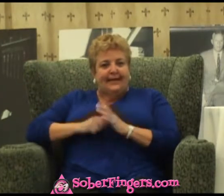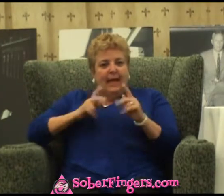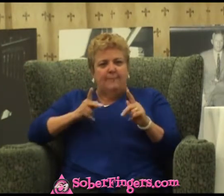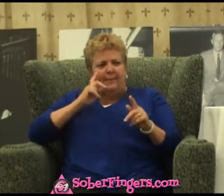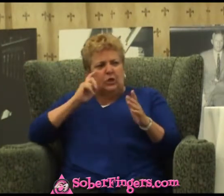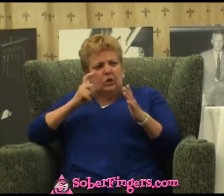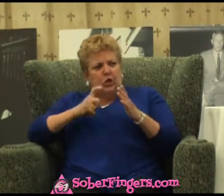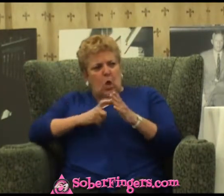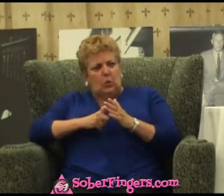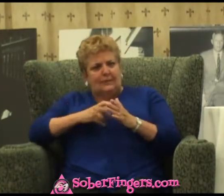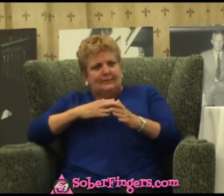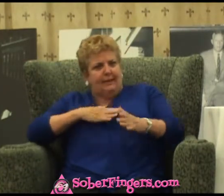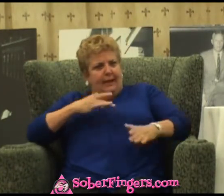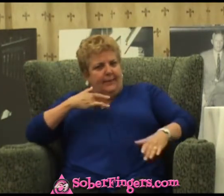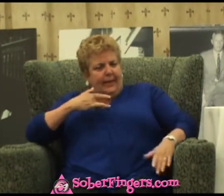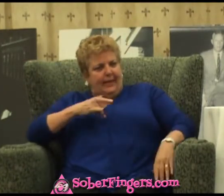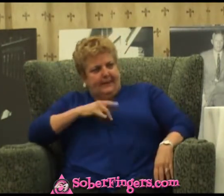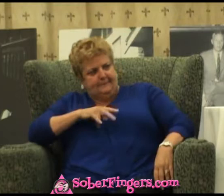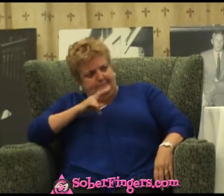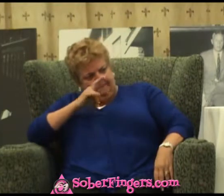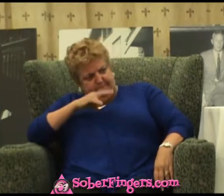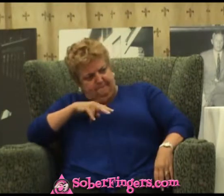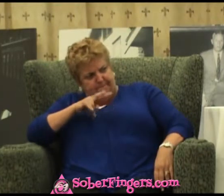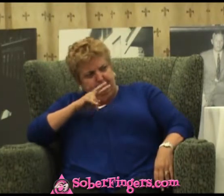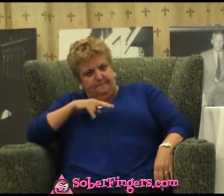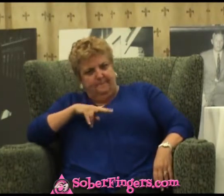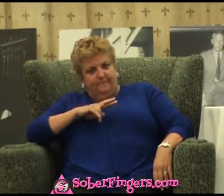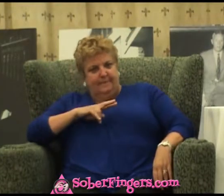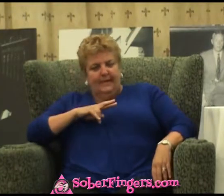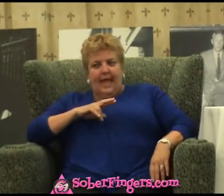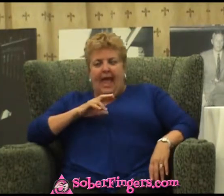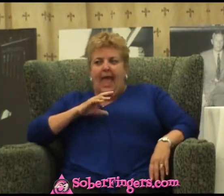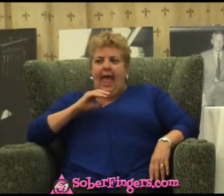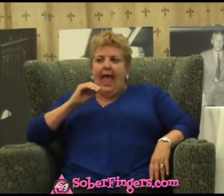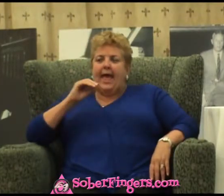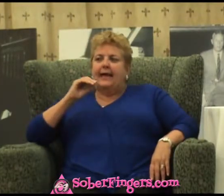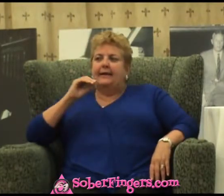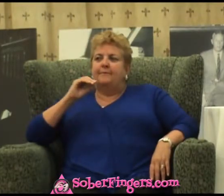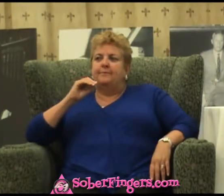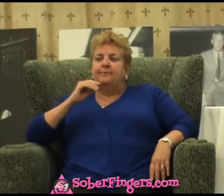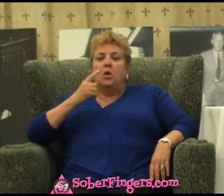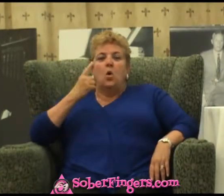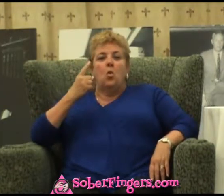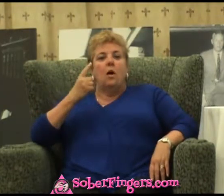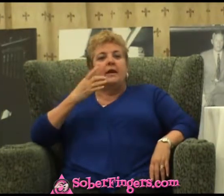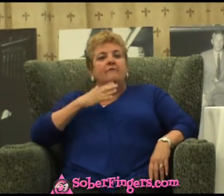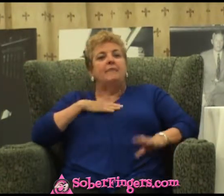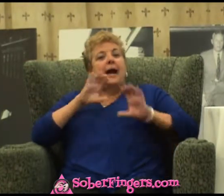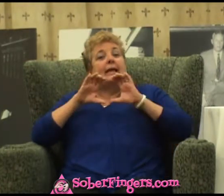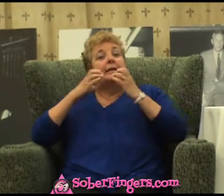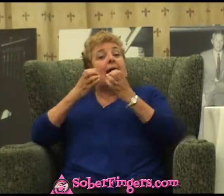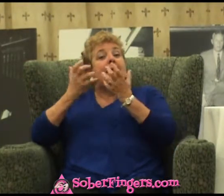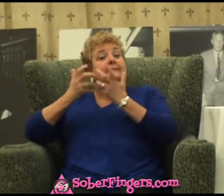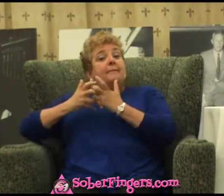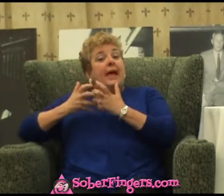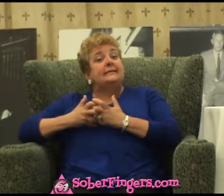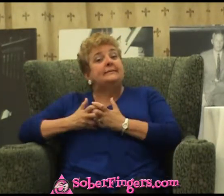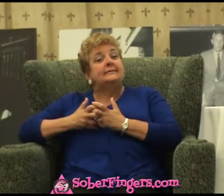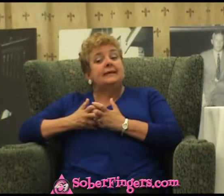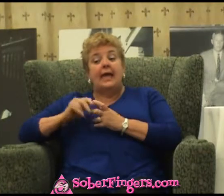before, and they were waiting, and one of my classmates, his father was a